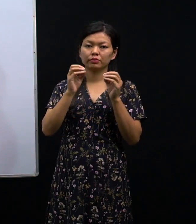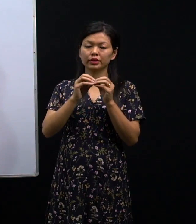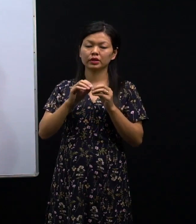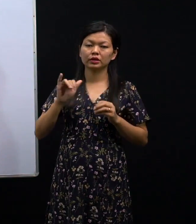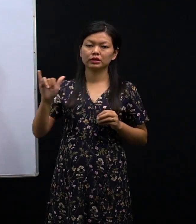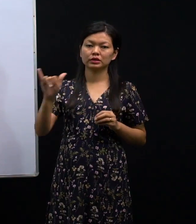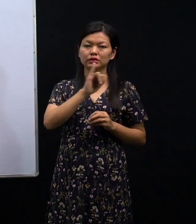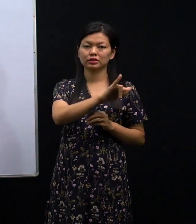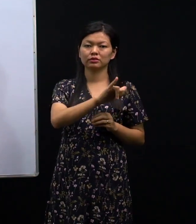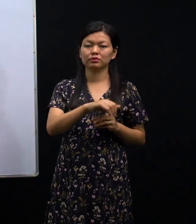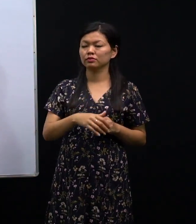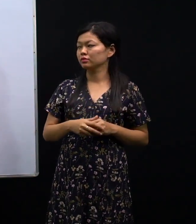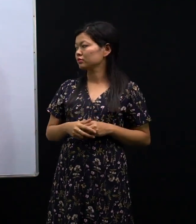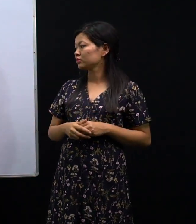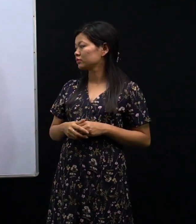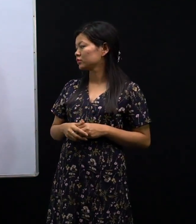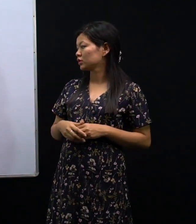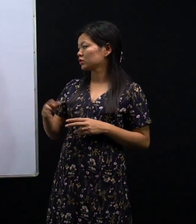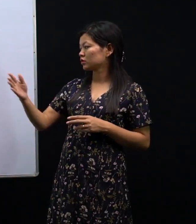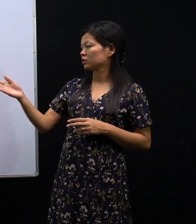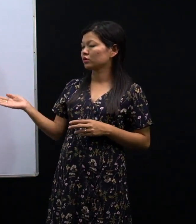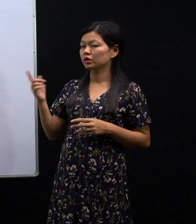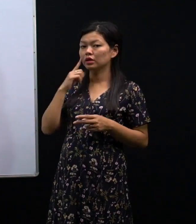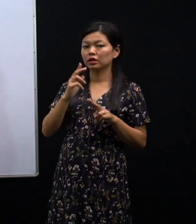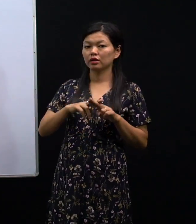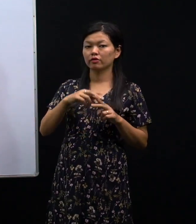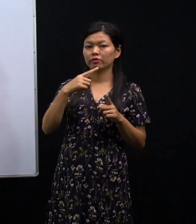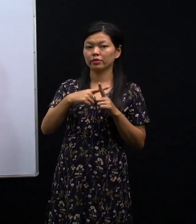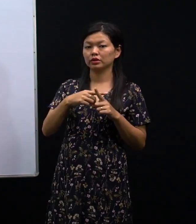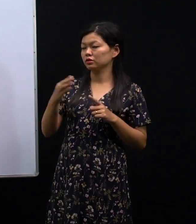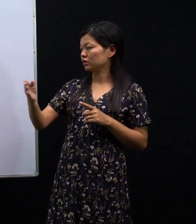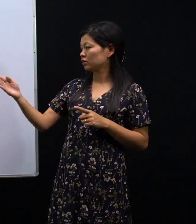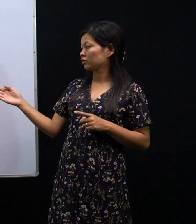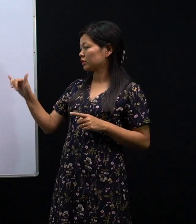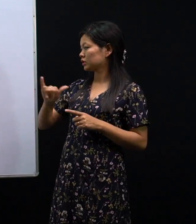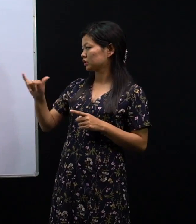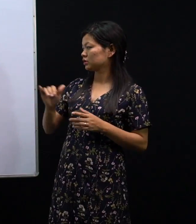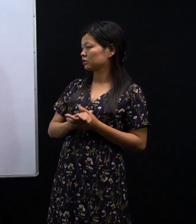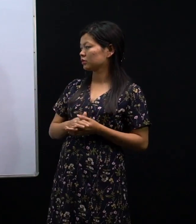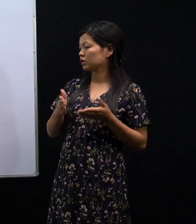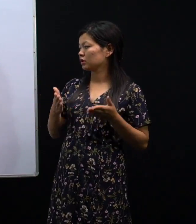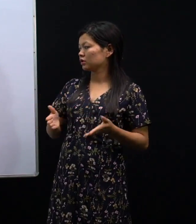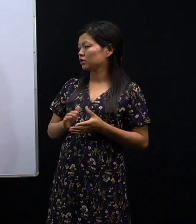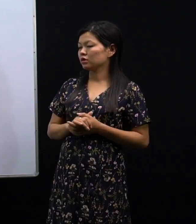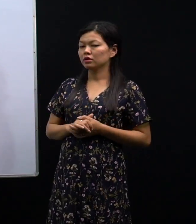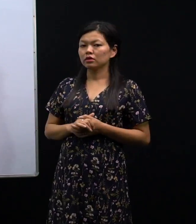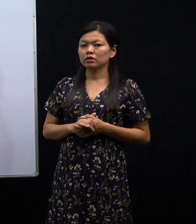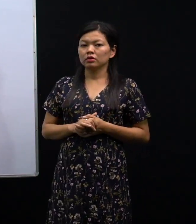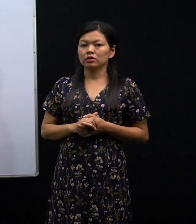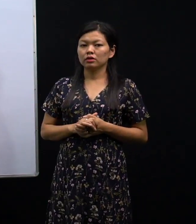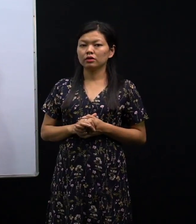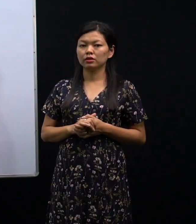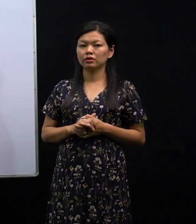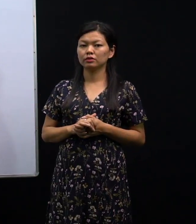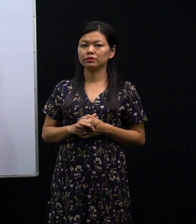b will come. Then a minus b common means the all will be positive. Clear? Now this is factorized. Then if they find